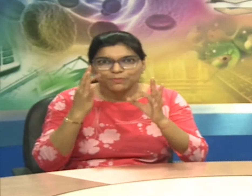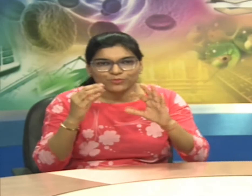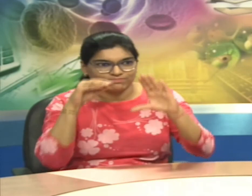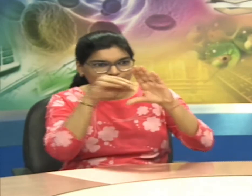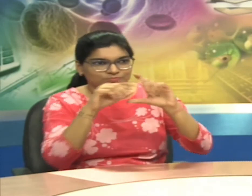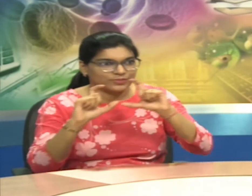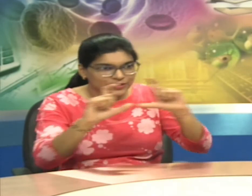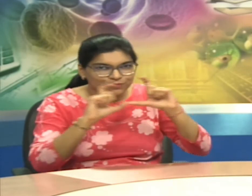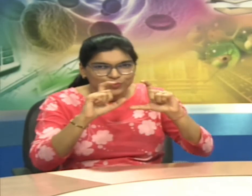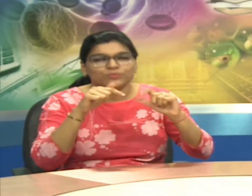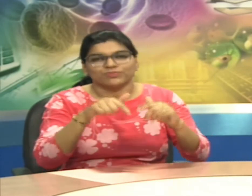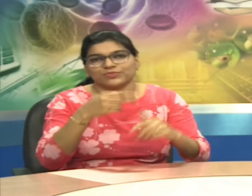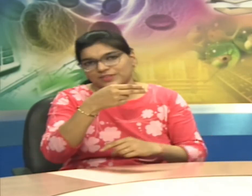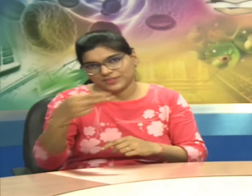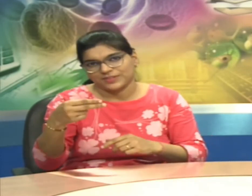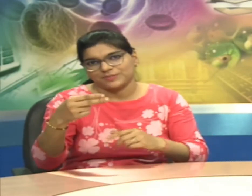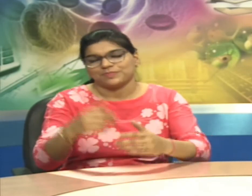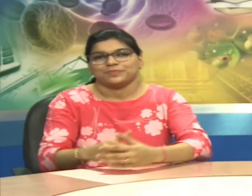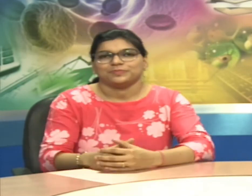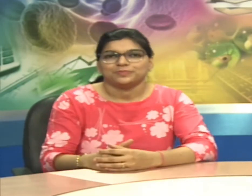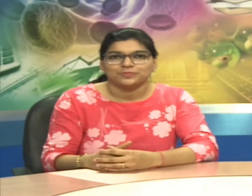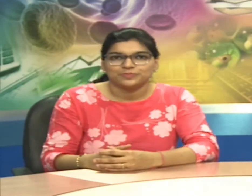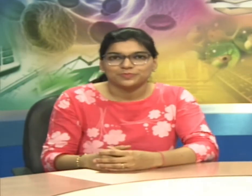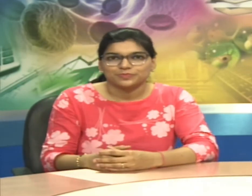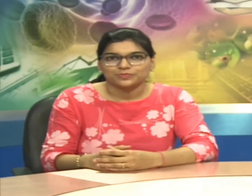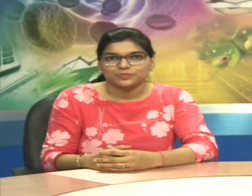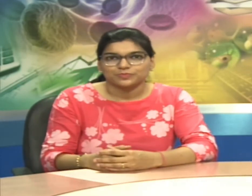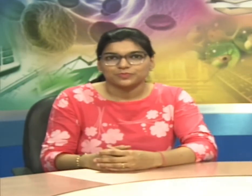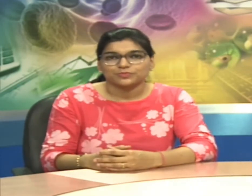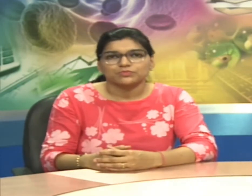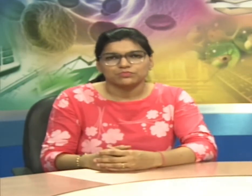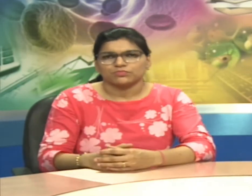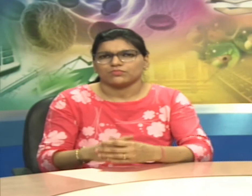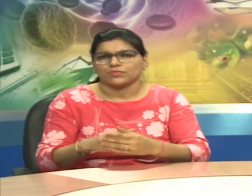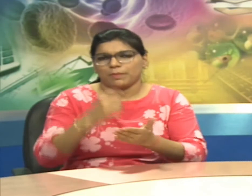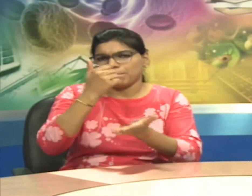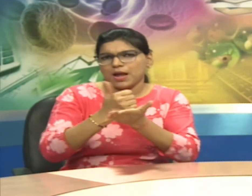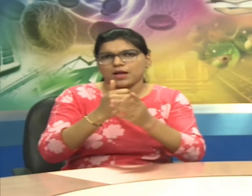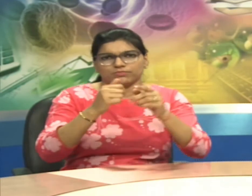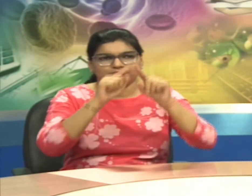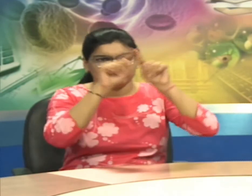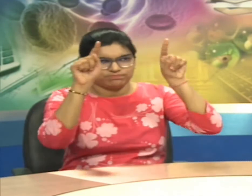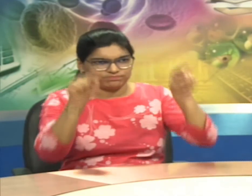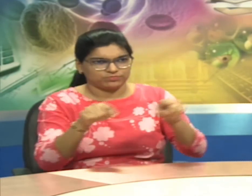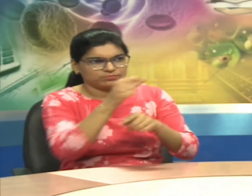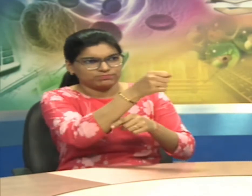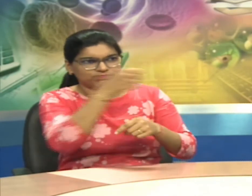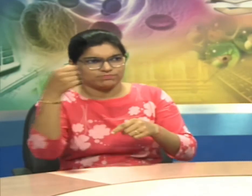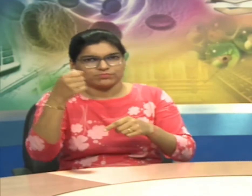like documents, jewelry, and etc. Next word is locker.